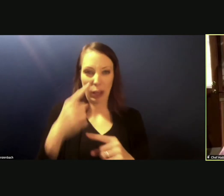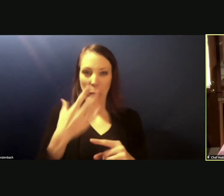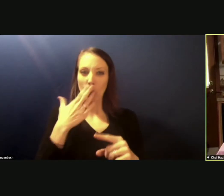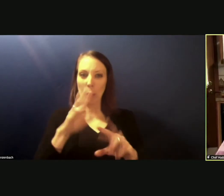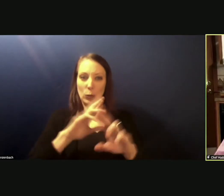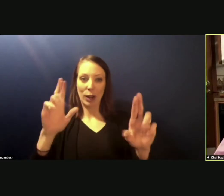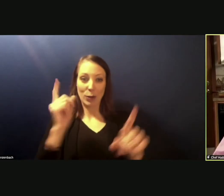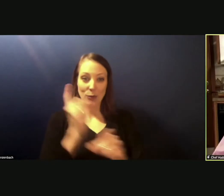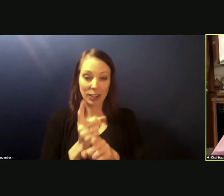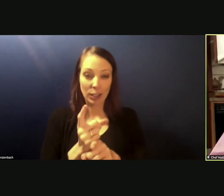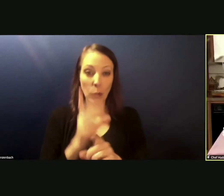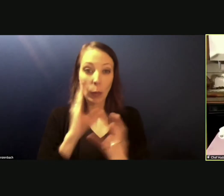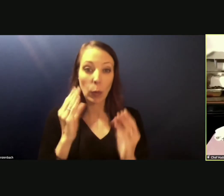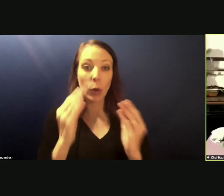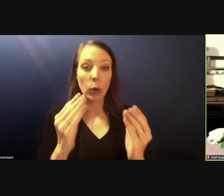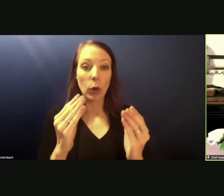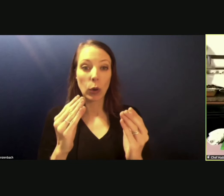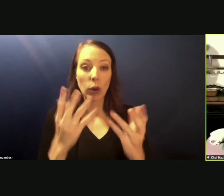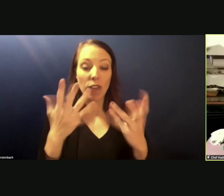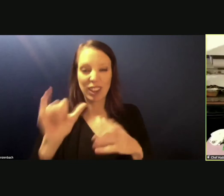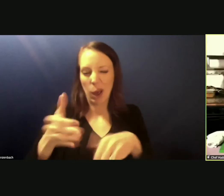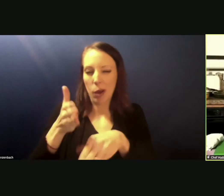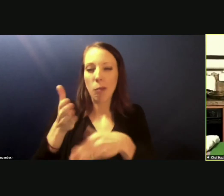right? So we're gonna go ahead and wrap up the prep part.